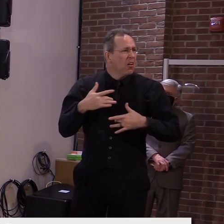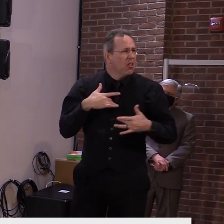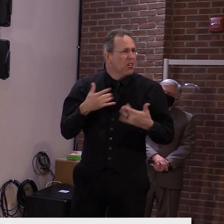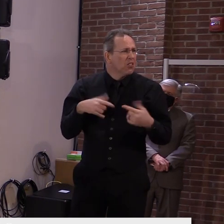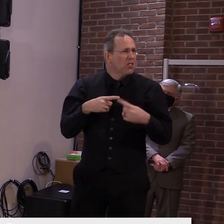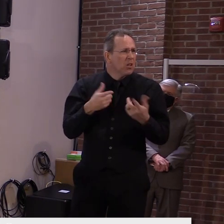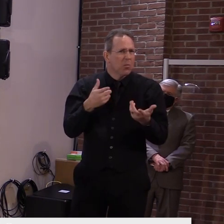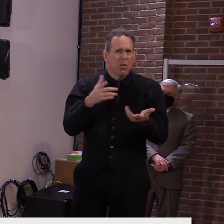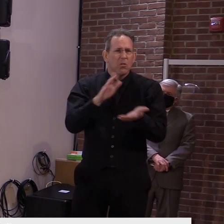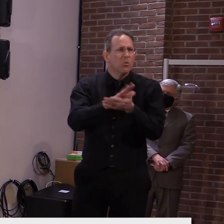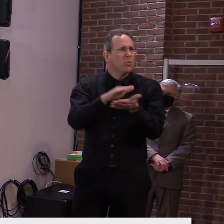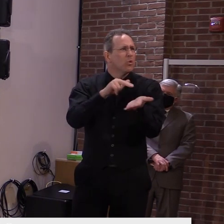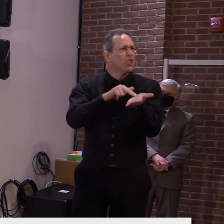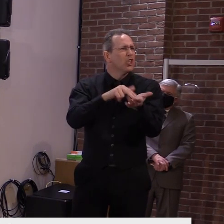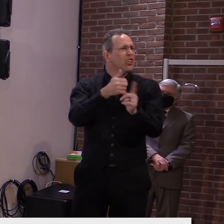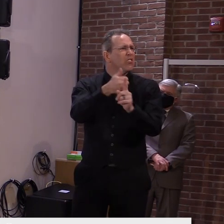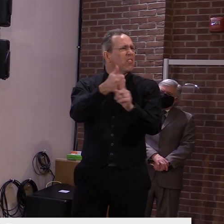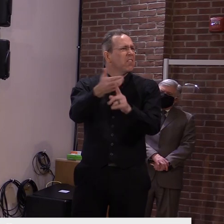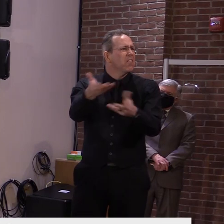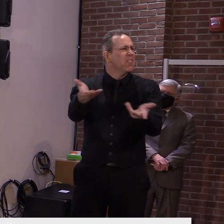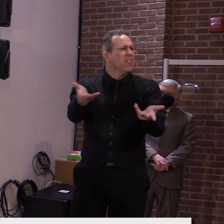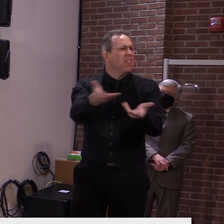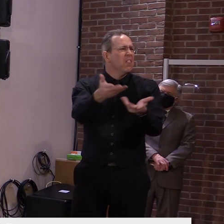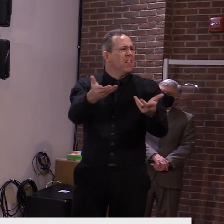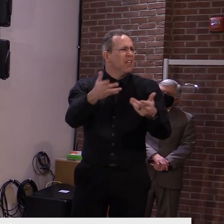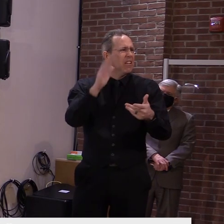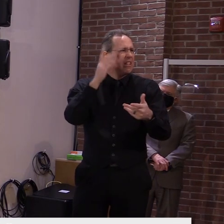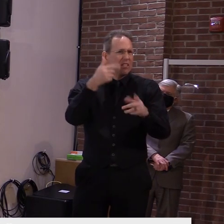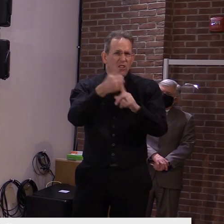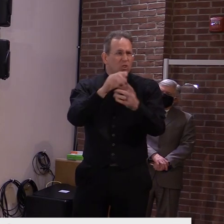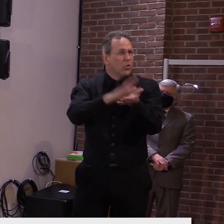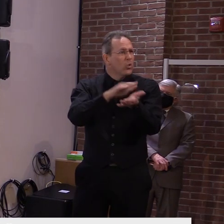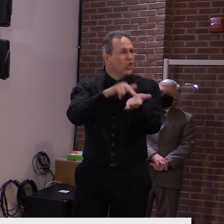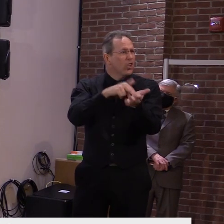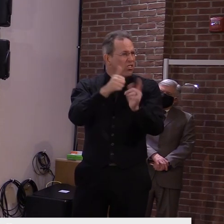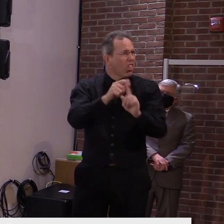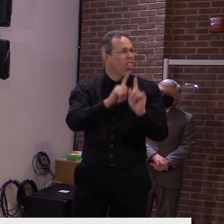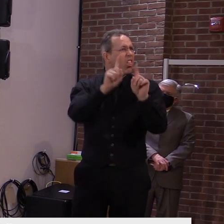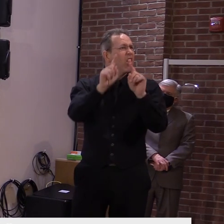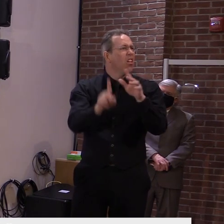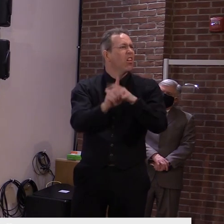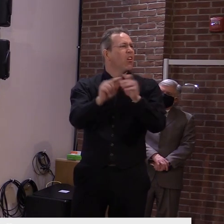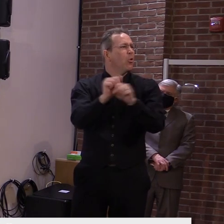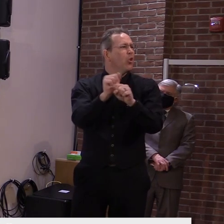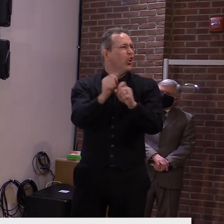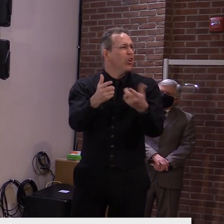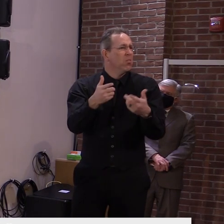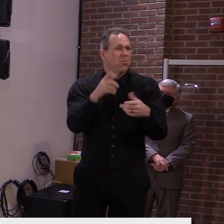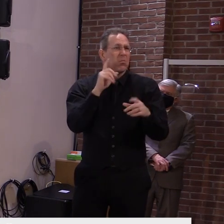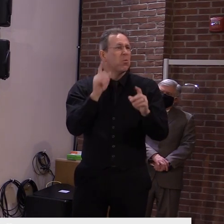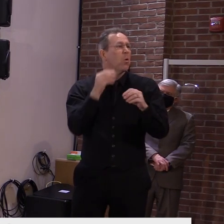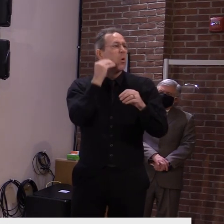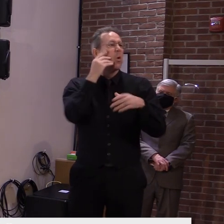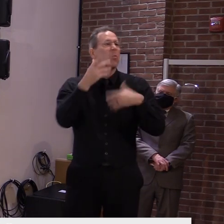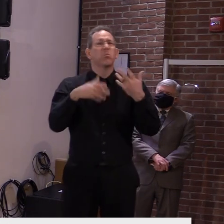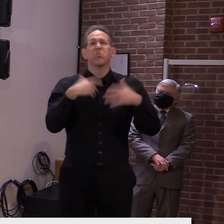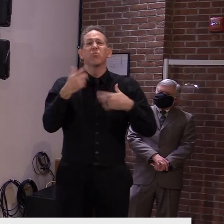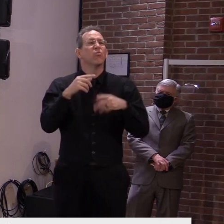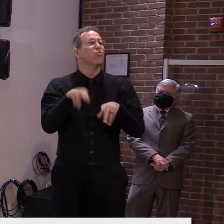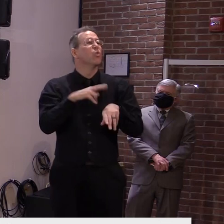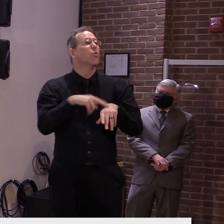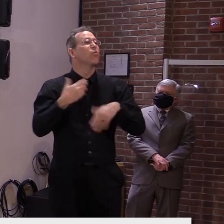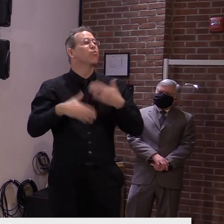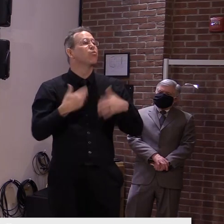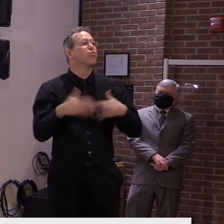you know, within, continues to go to work, continues to go with her normal day, even though people in her own